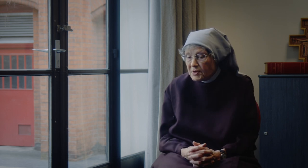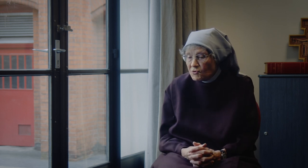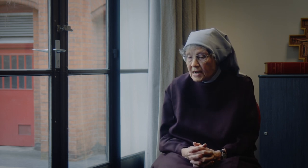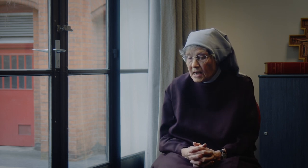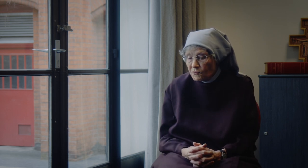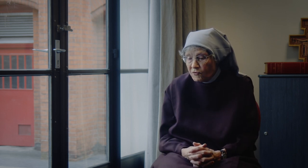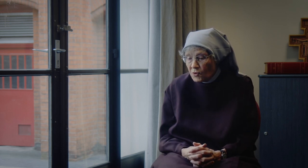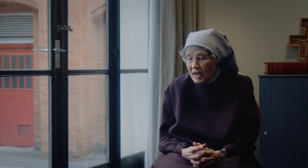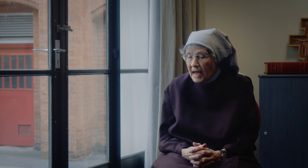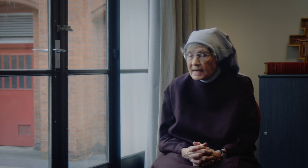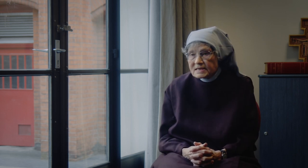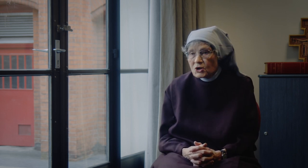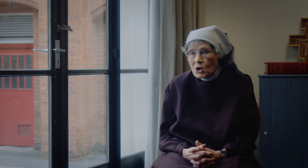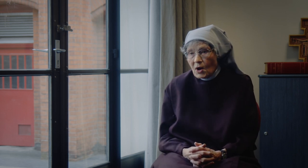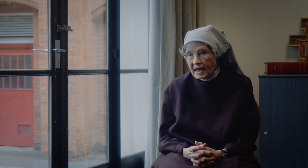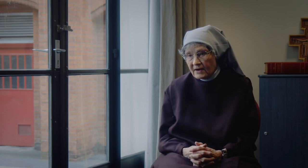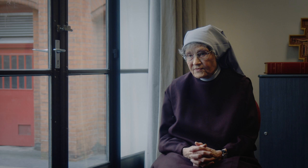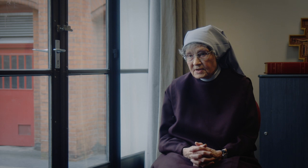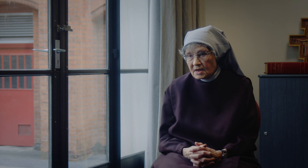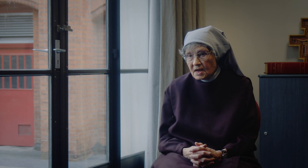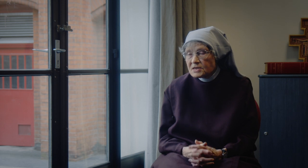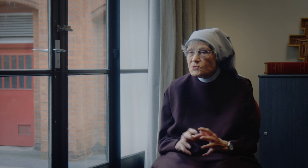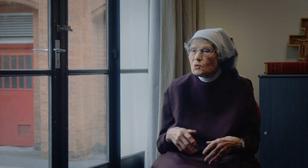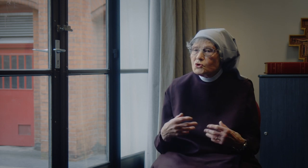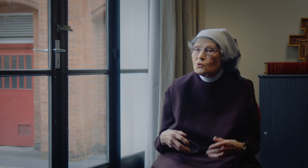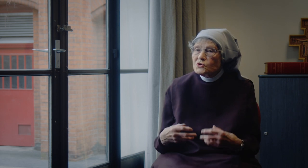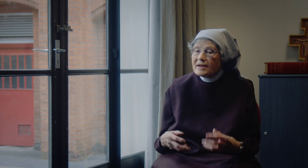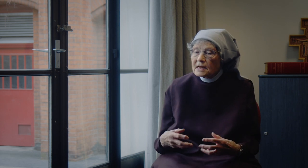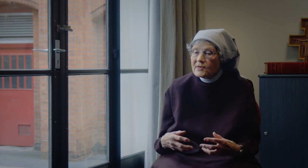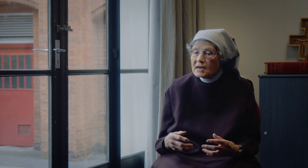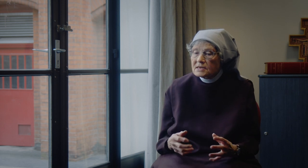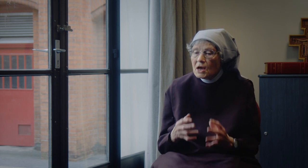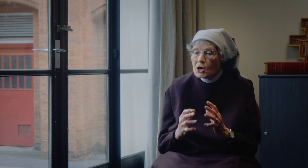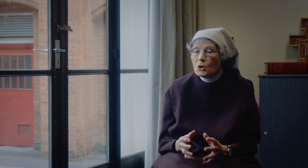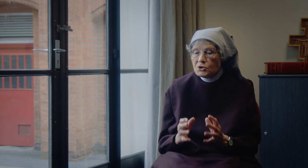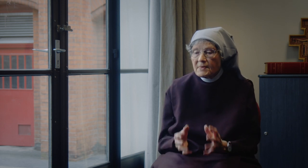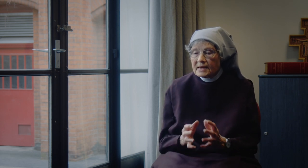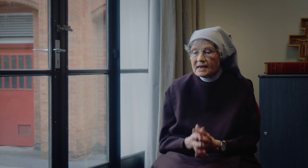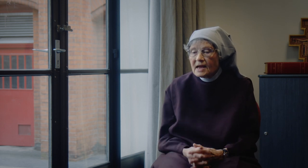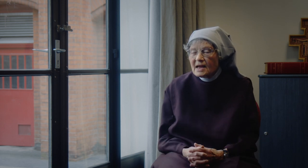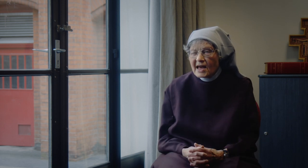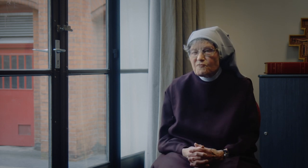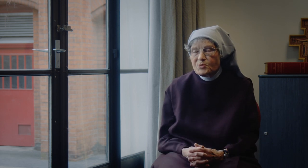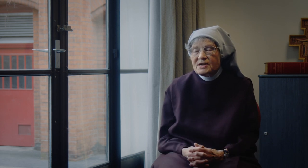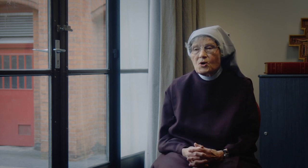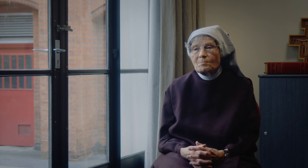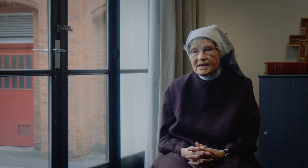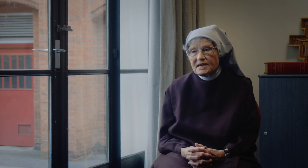be really helpful? And he said, no, I haven't. So it's all sorts of little things go to making life pretty complicated